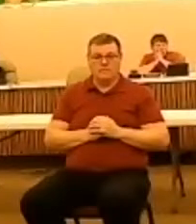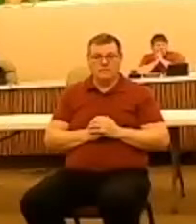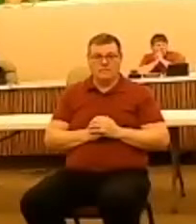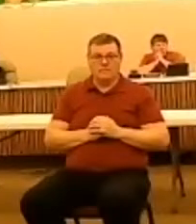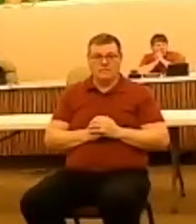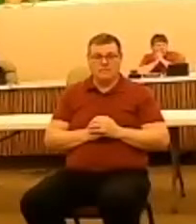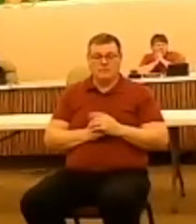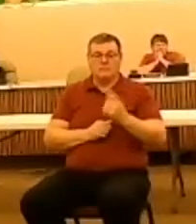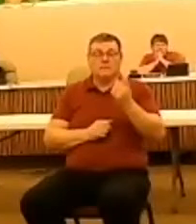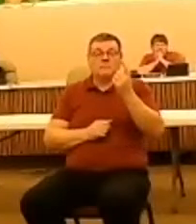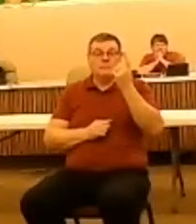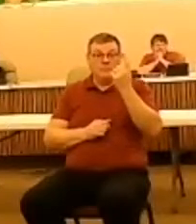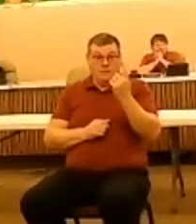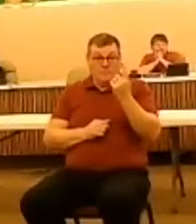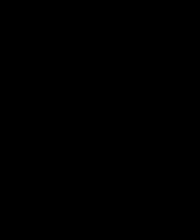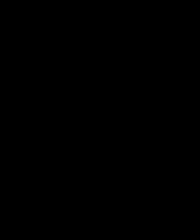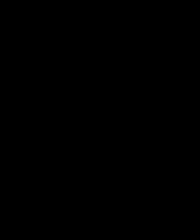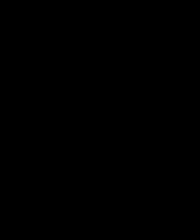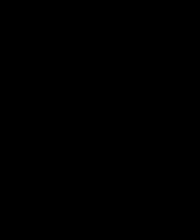one